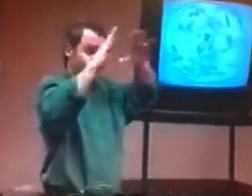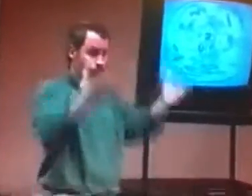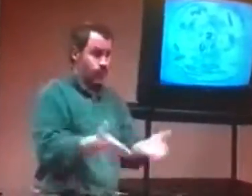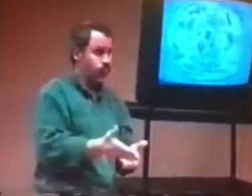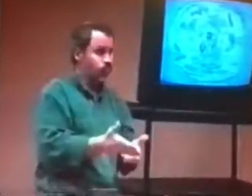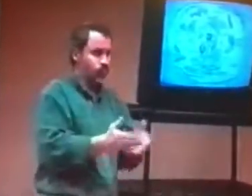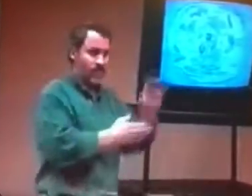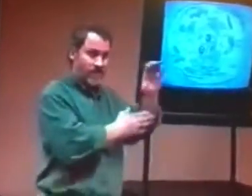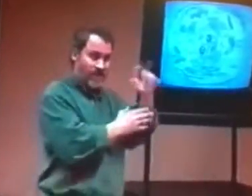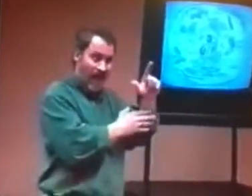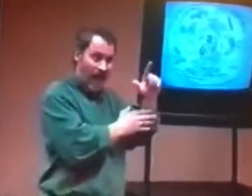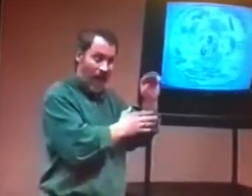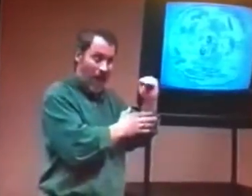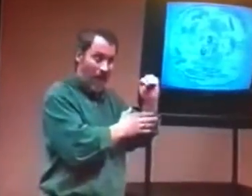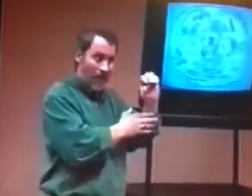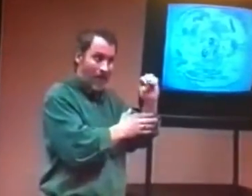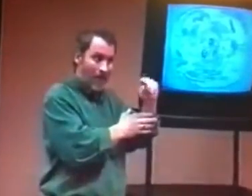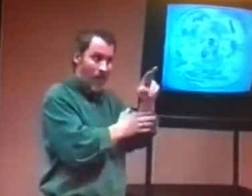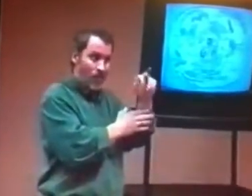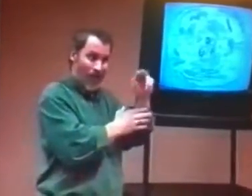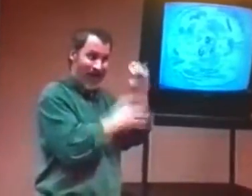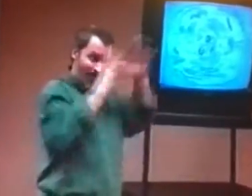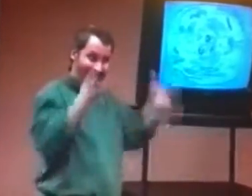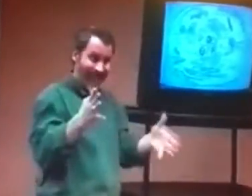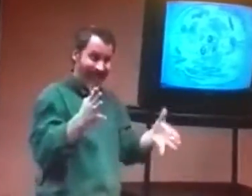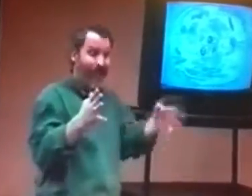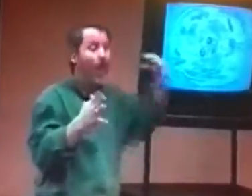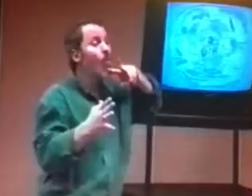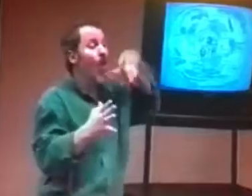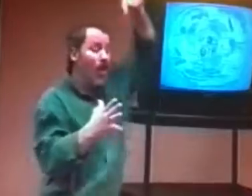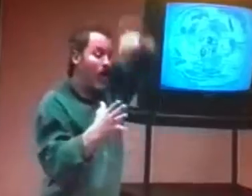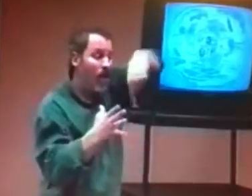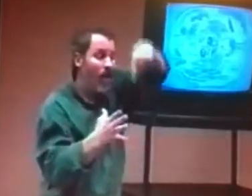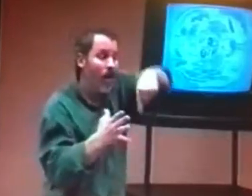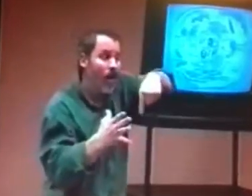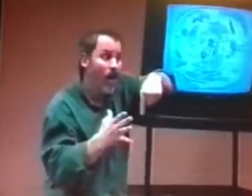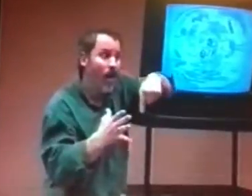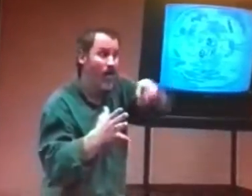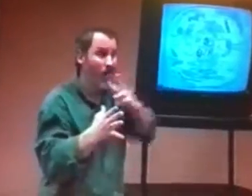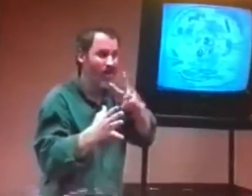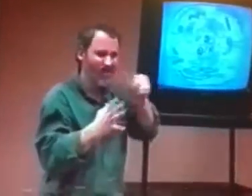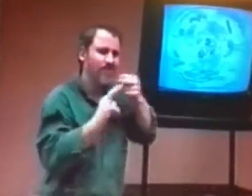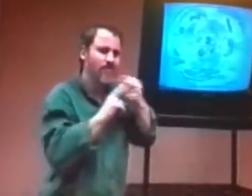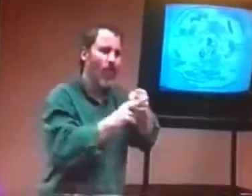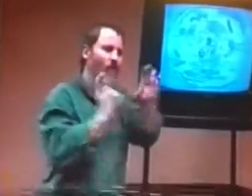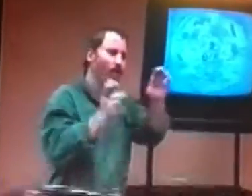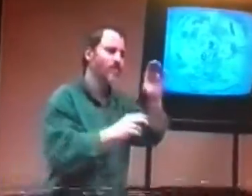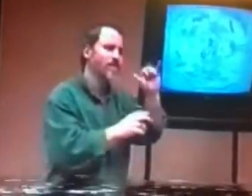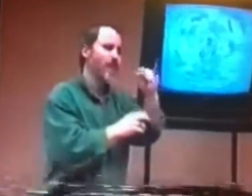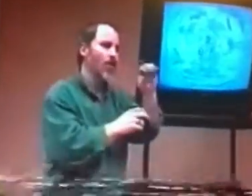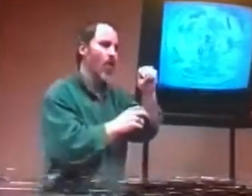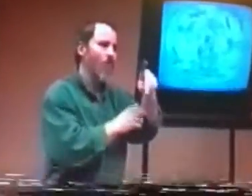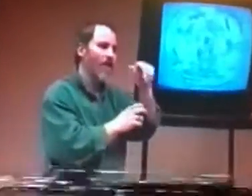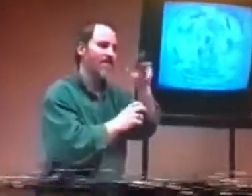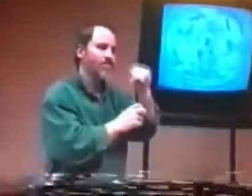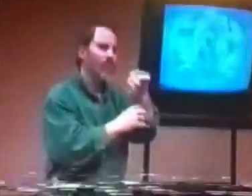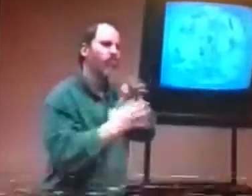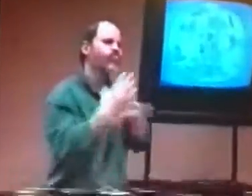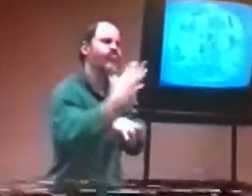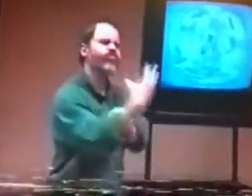The balloon that's holding it all together, that's the cell membrane. But the water inside, cytoplasm.